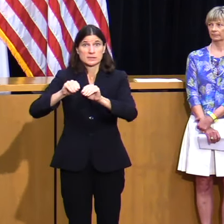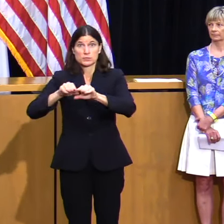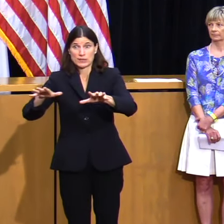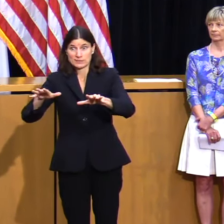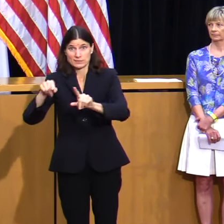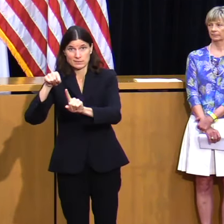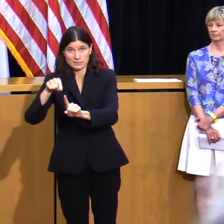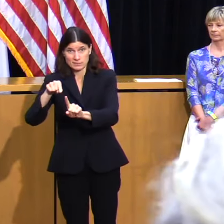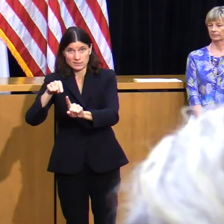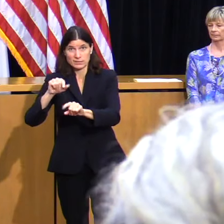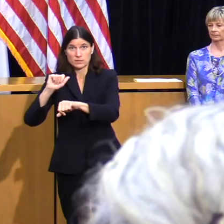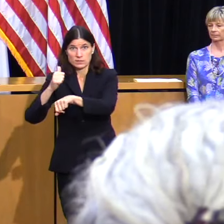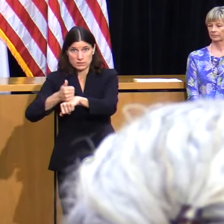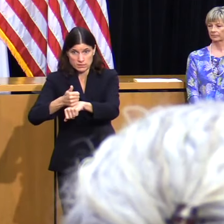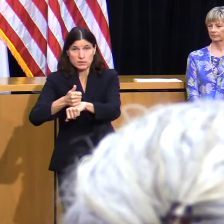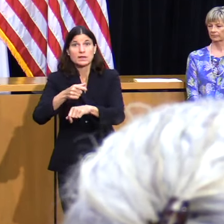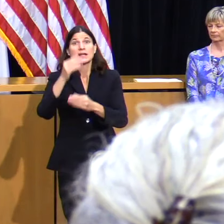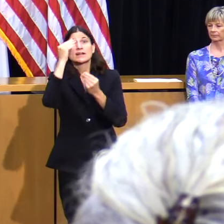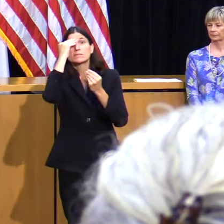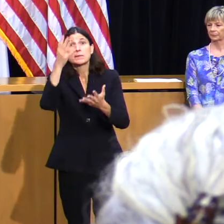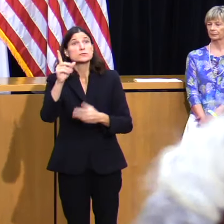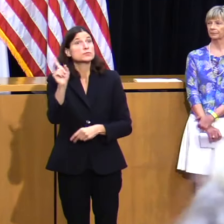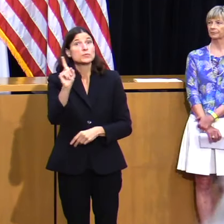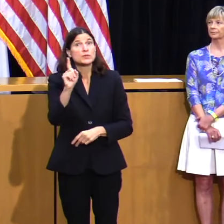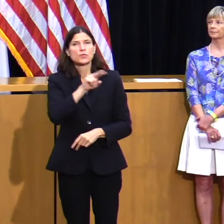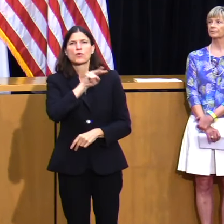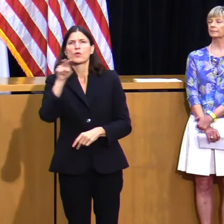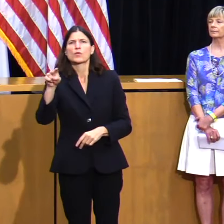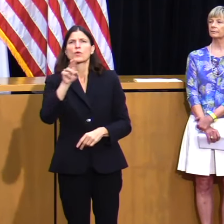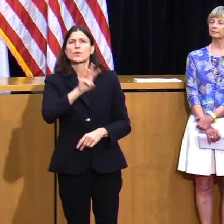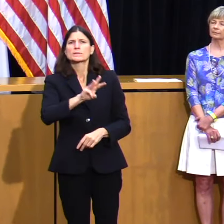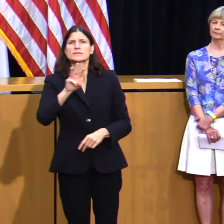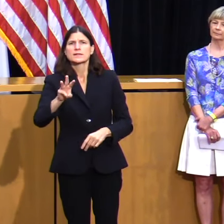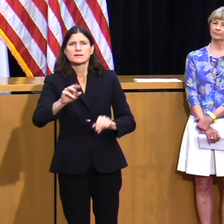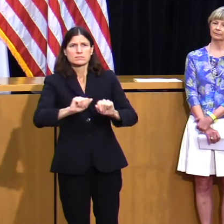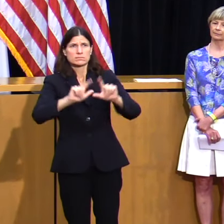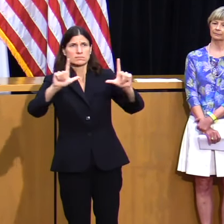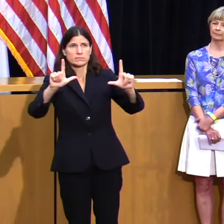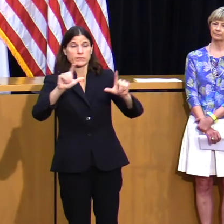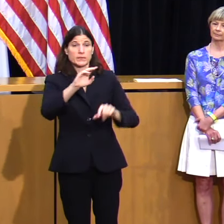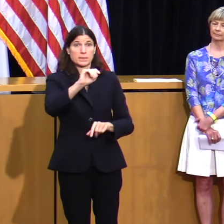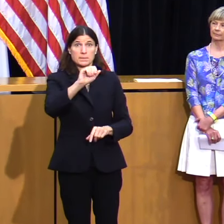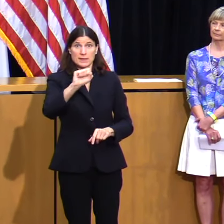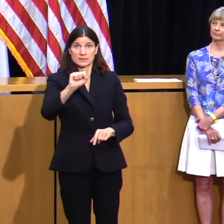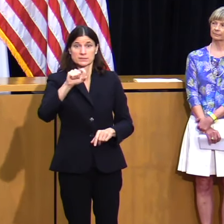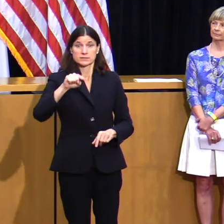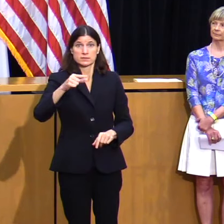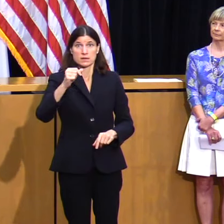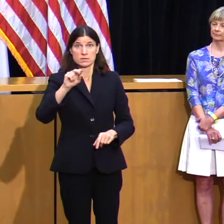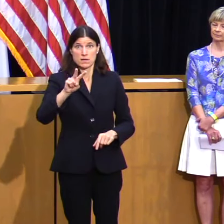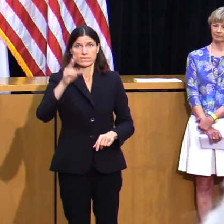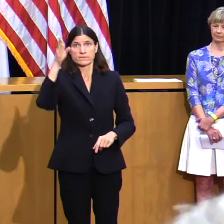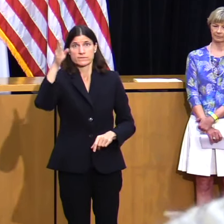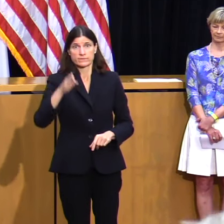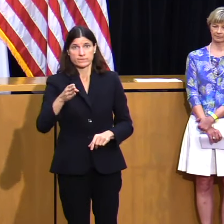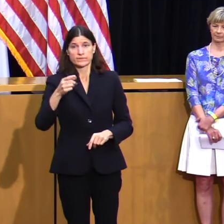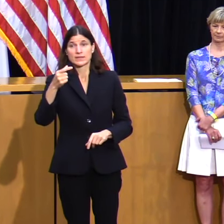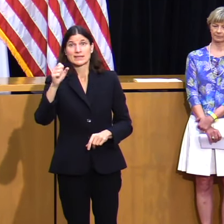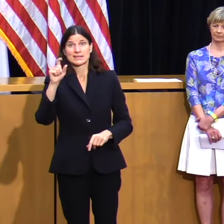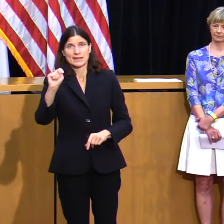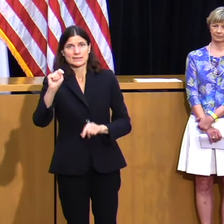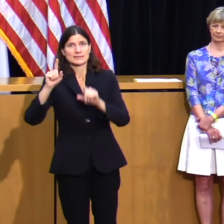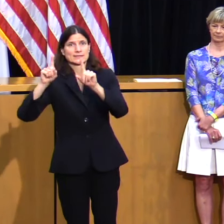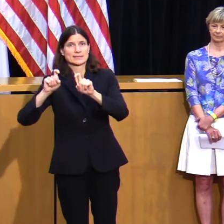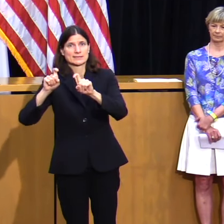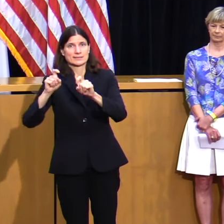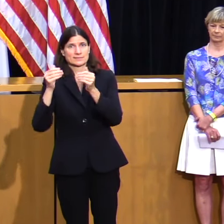mass.gov/gettested to find a site that's near you. These testing resources for school districts are another tool to keep students and staff safe